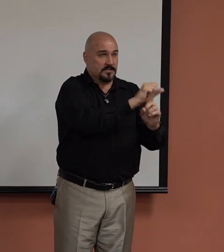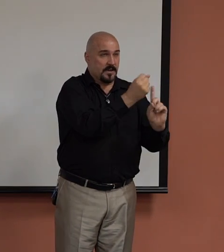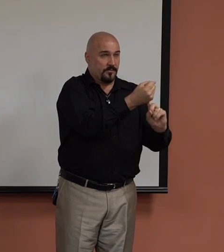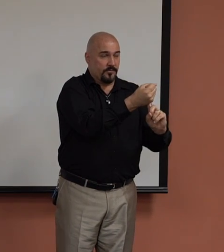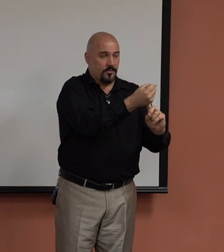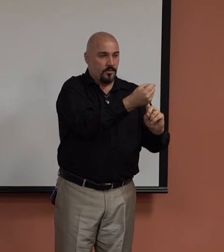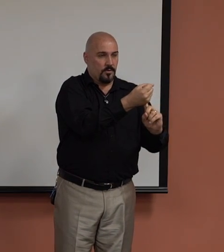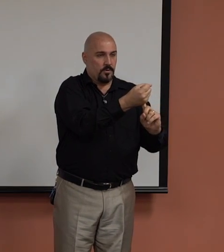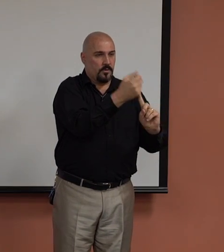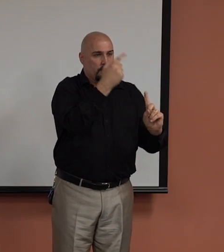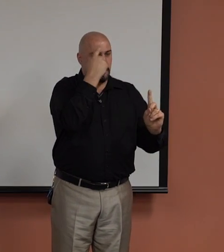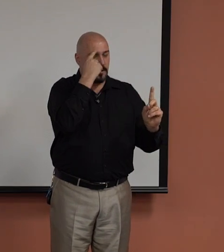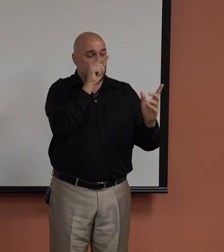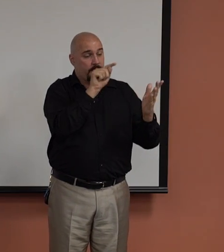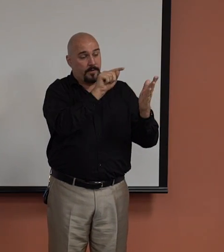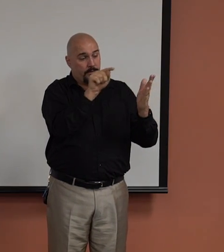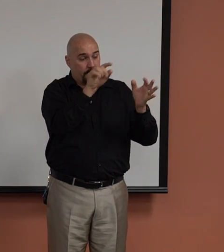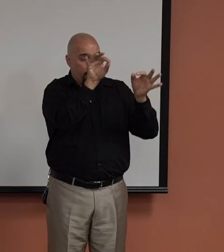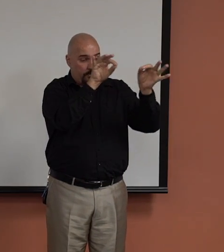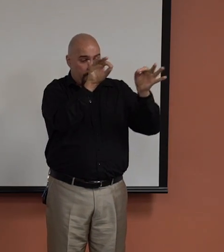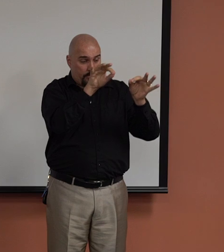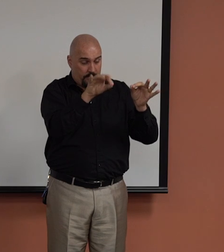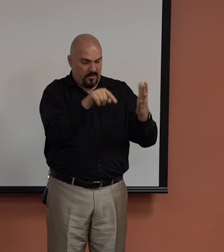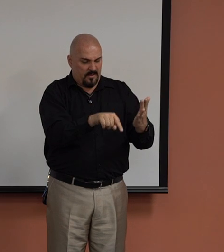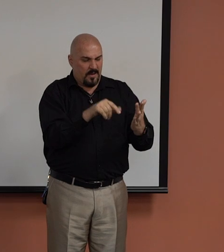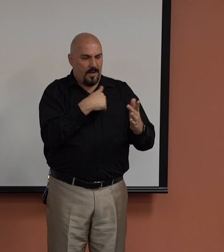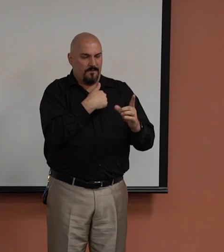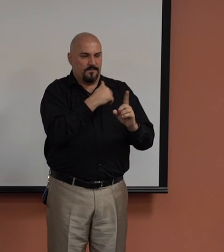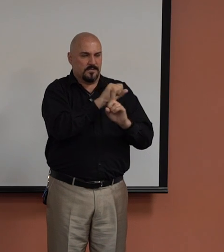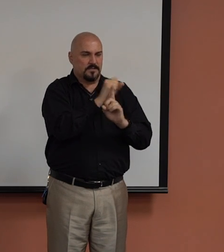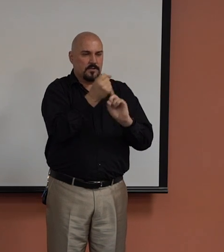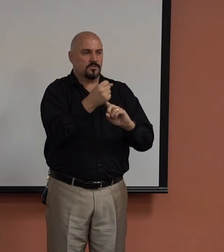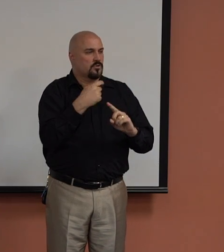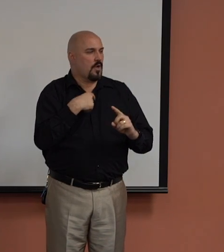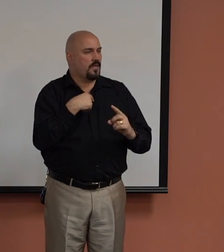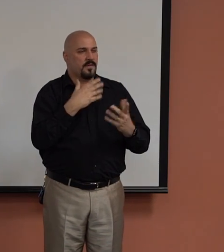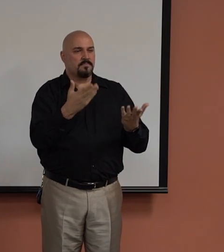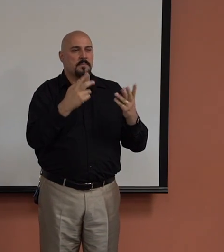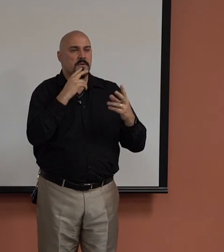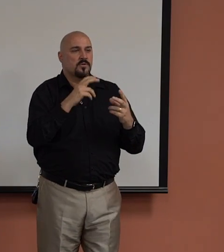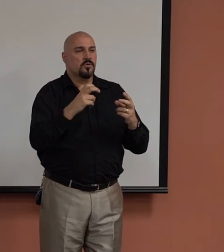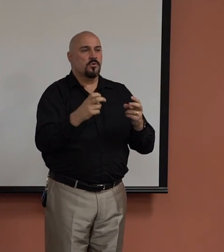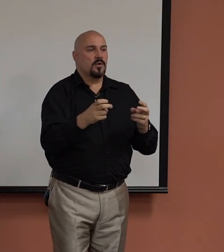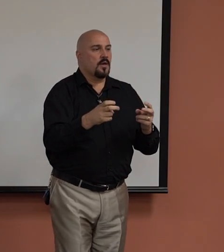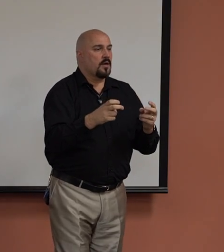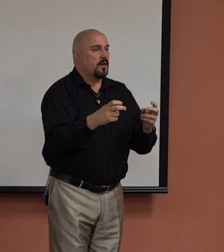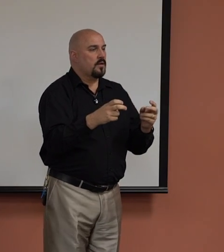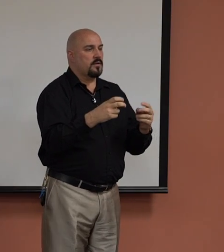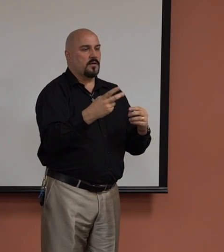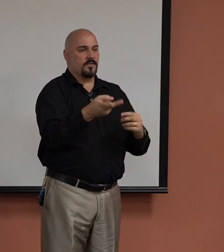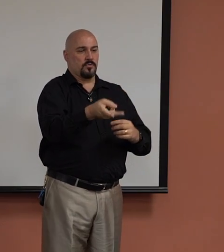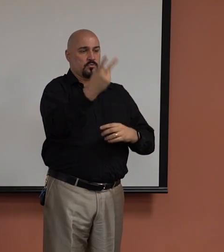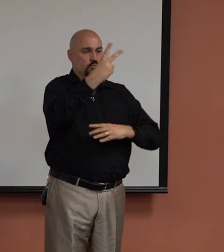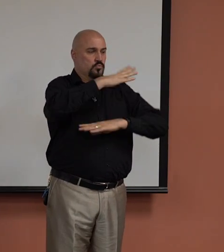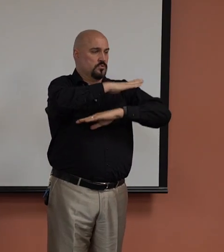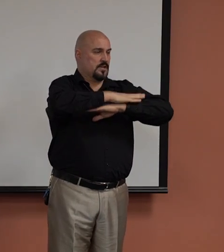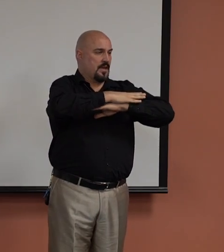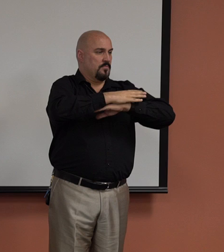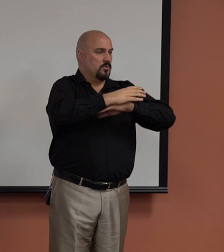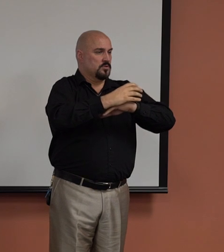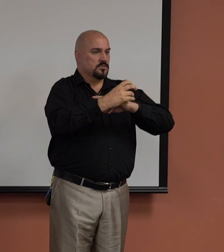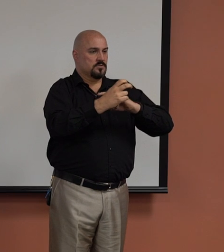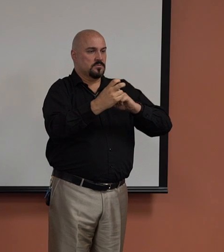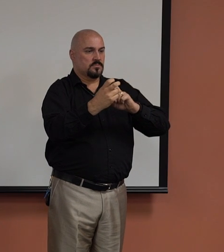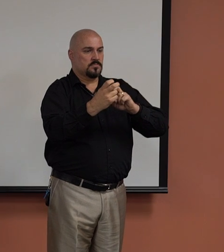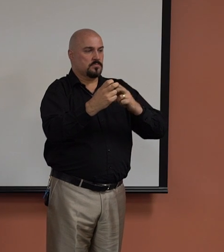And so I think what we're going to do is we're going to have people turn around so that two tables are working together. And